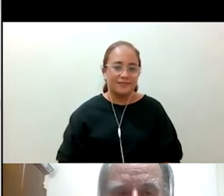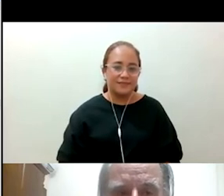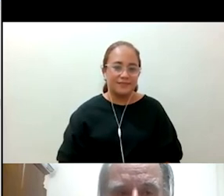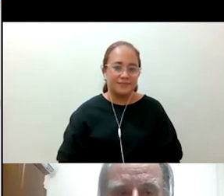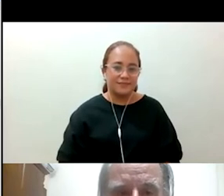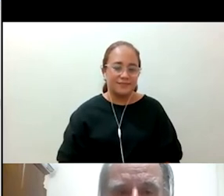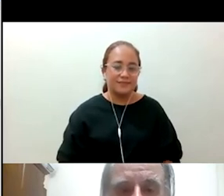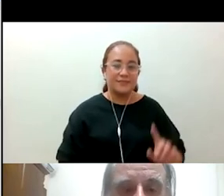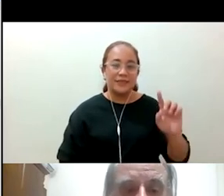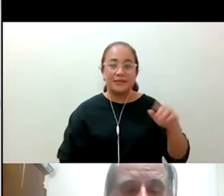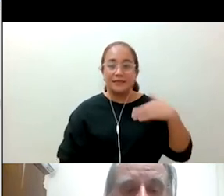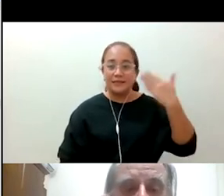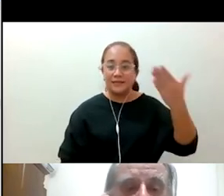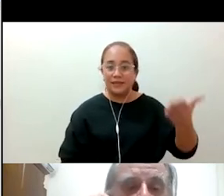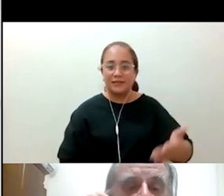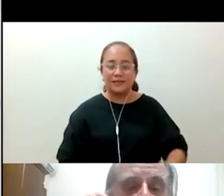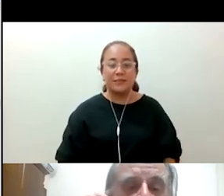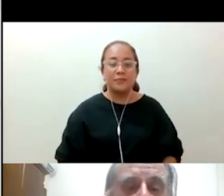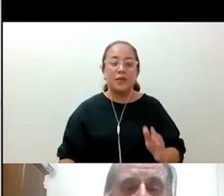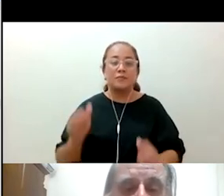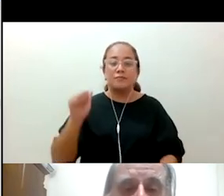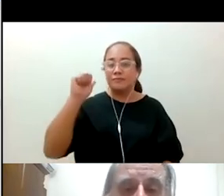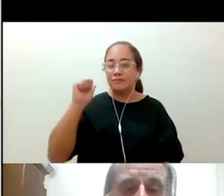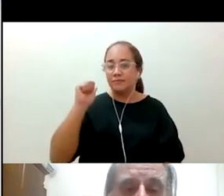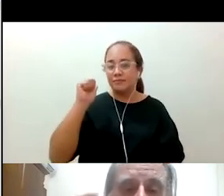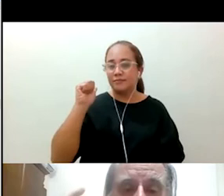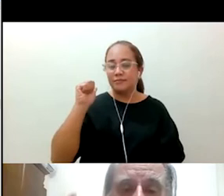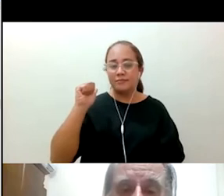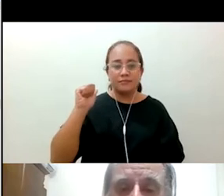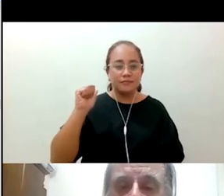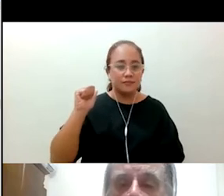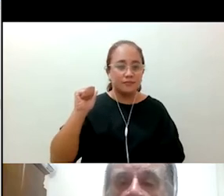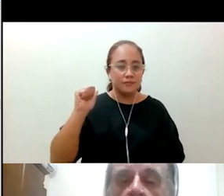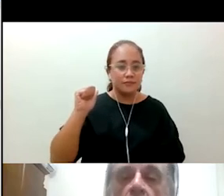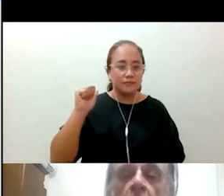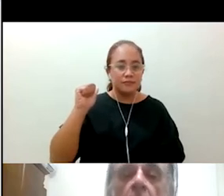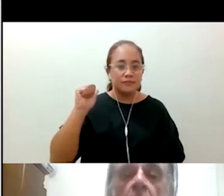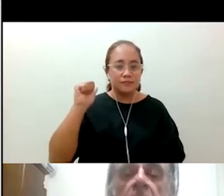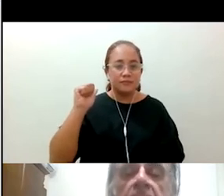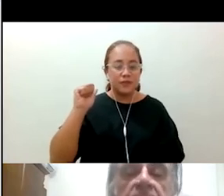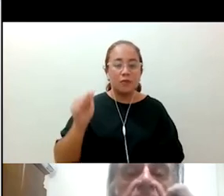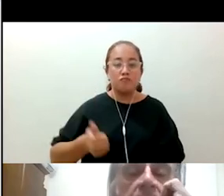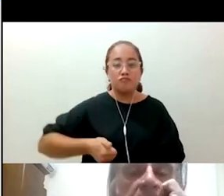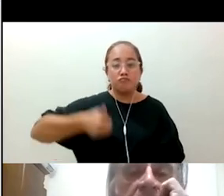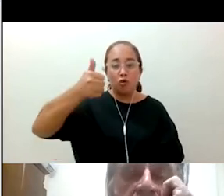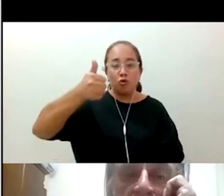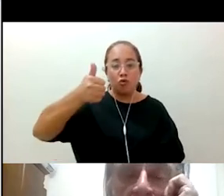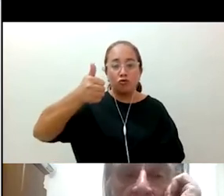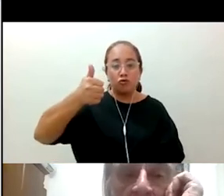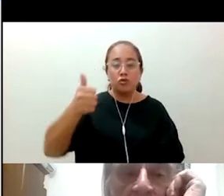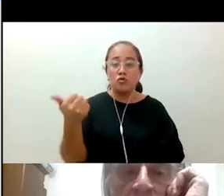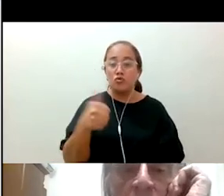the next one here, book bag is and most and who all have the same hand